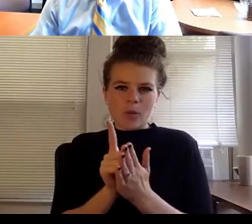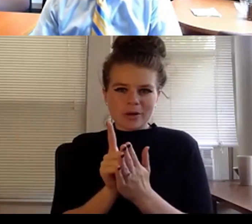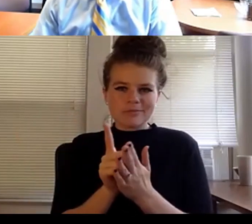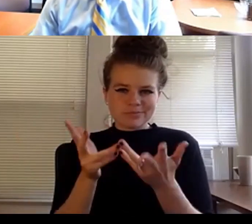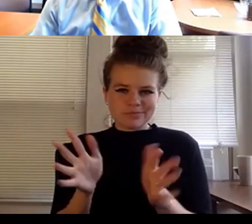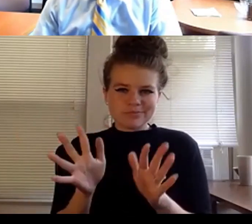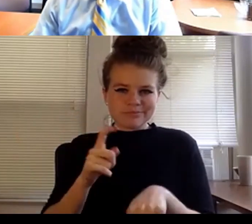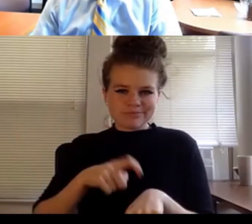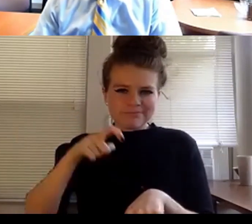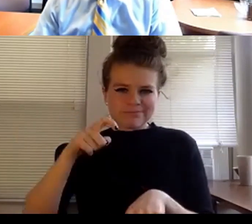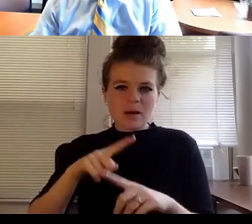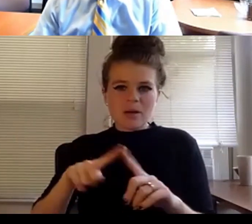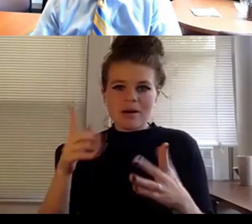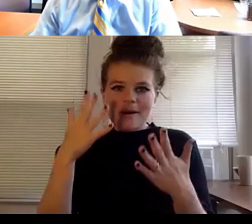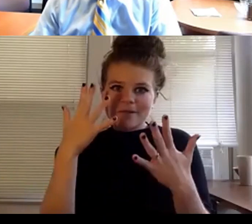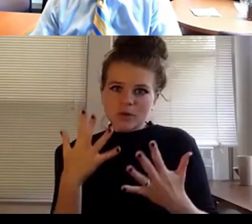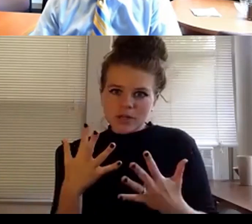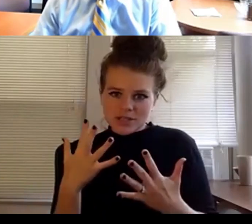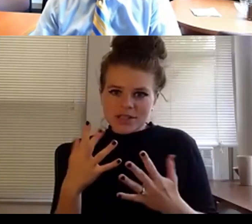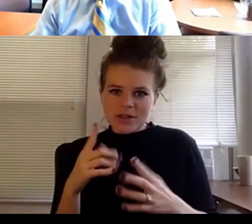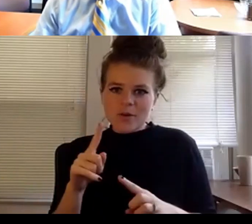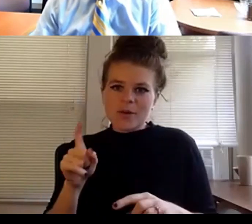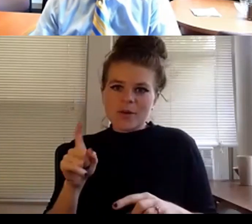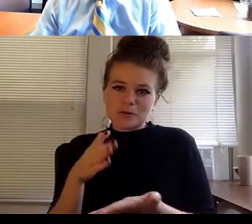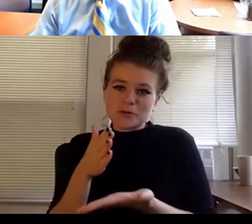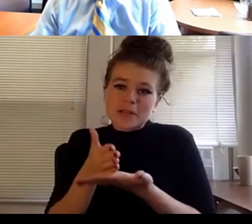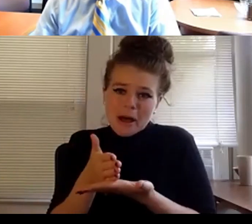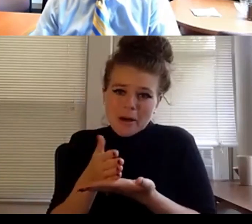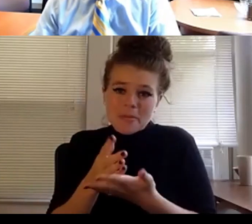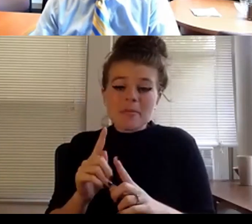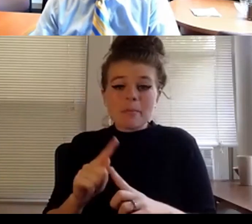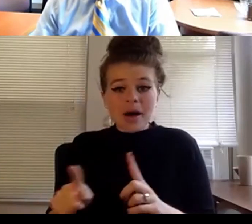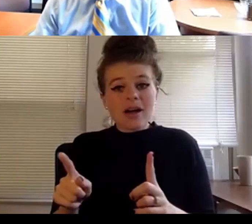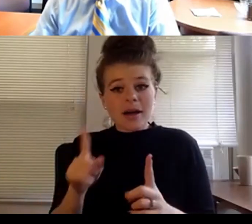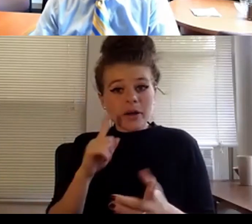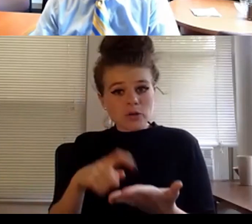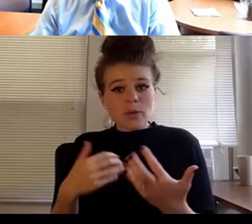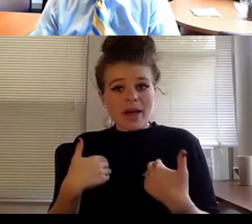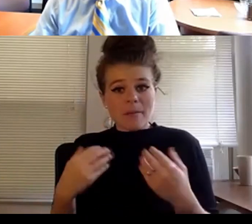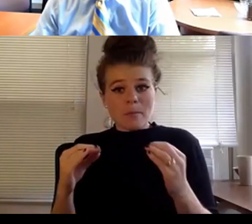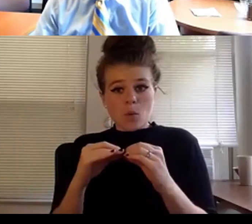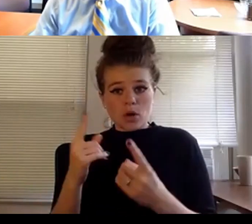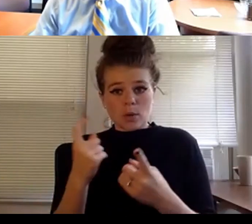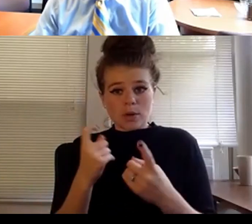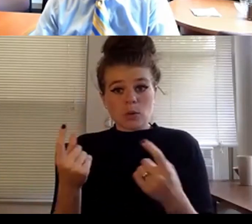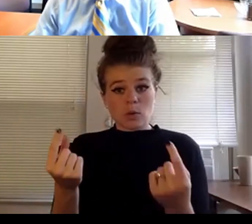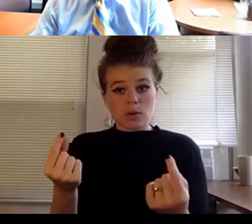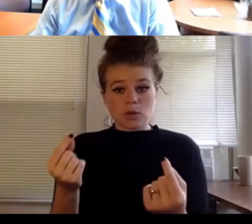we unfortunately have to stop here, but we do have more questions. And what I'll do